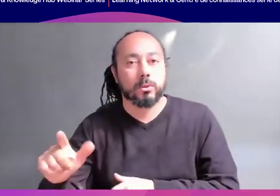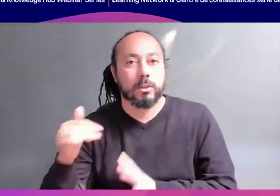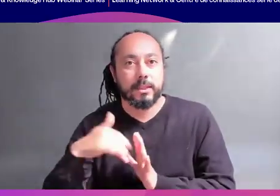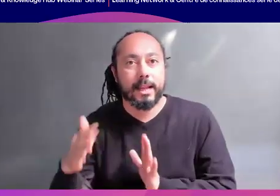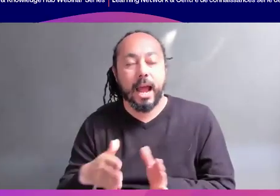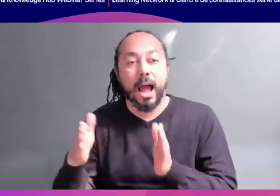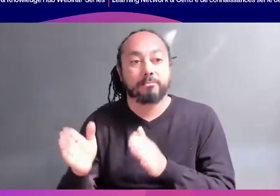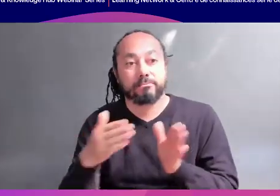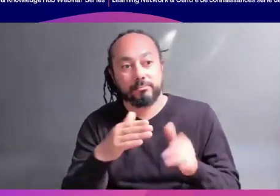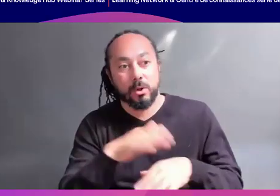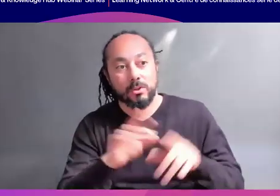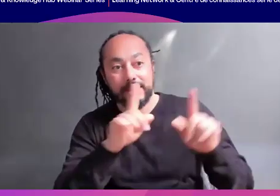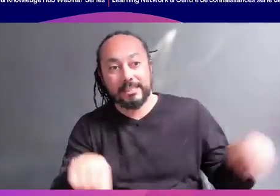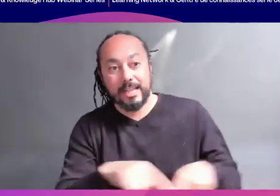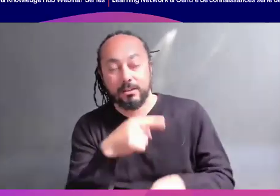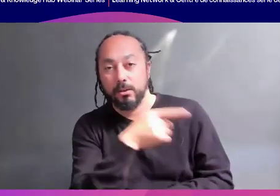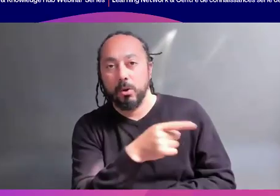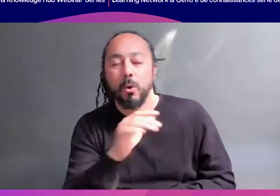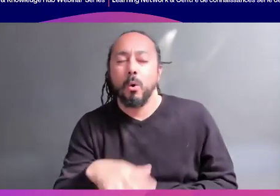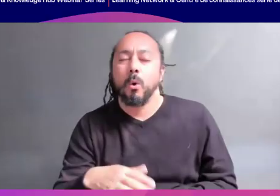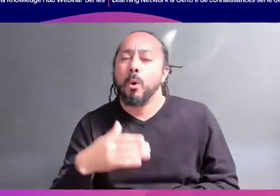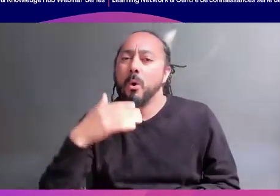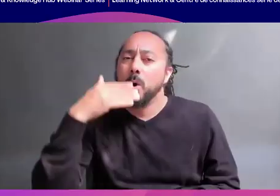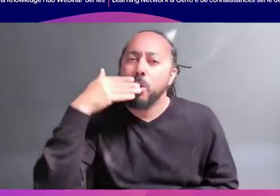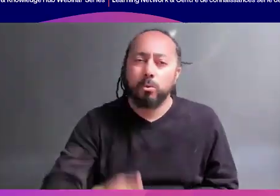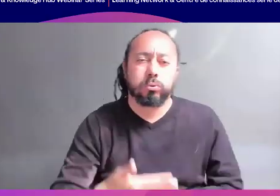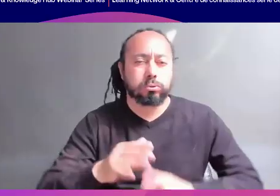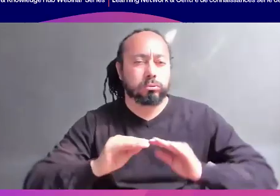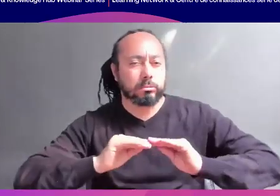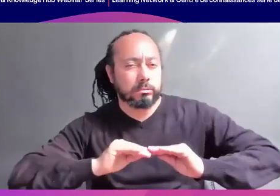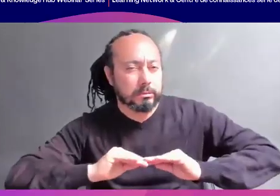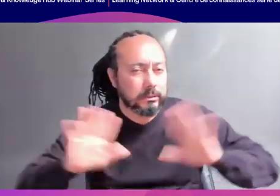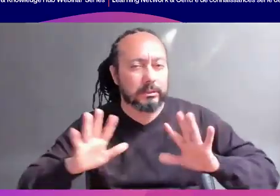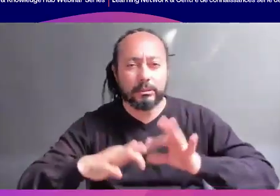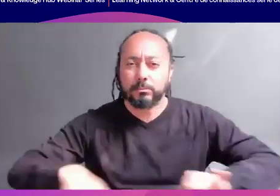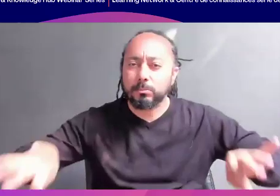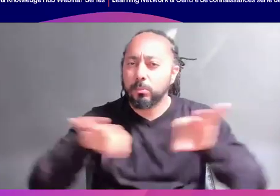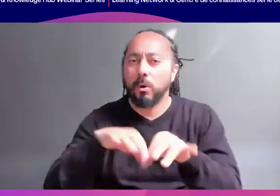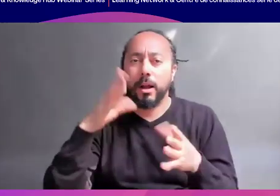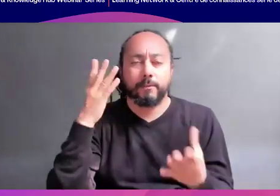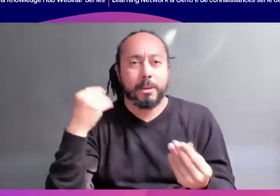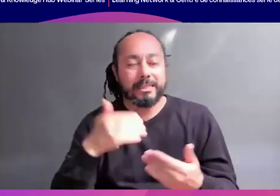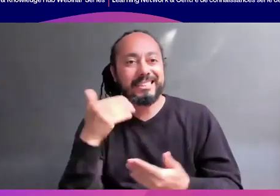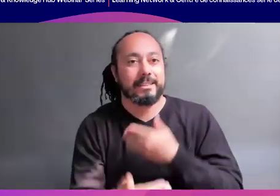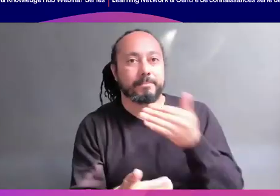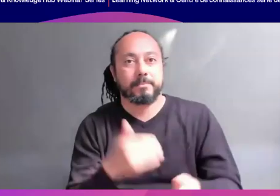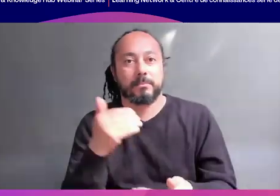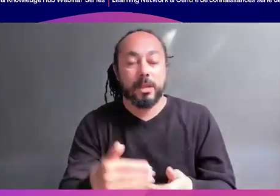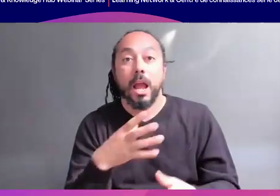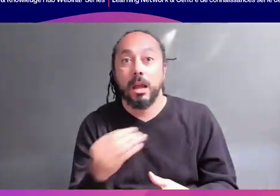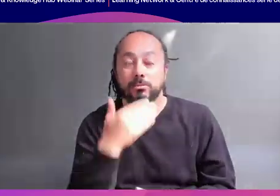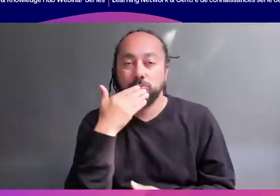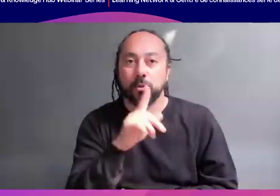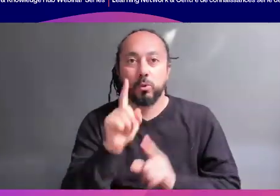slide, because it is so comprehensive and provides you with such important information that's step-by-step and critical questions